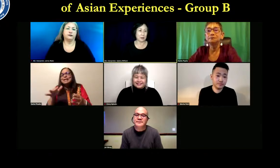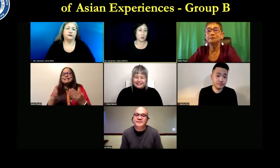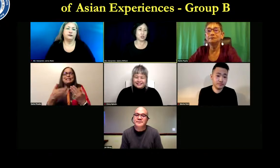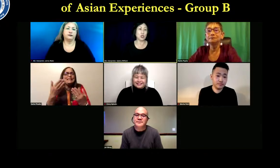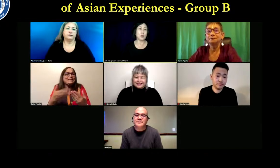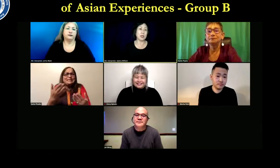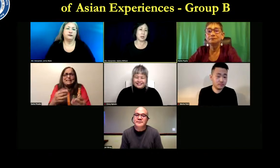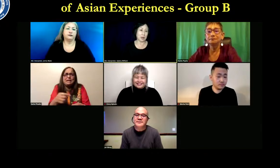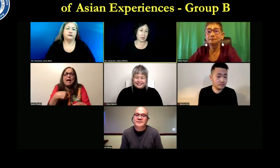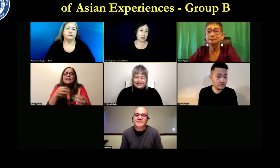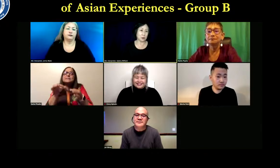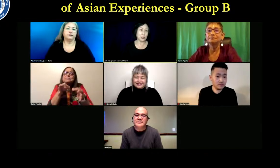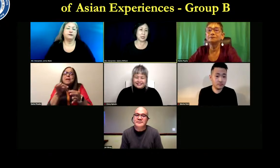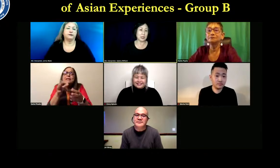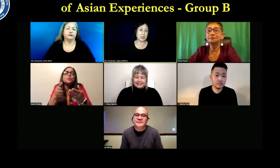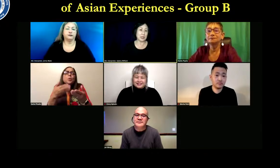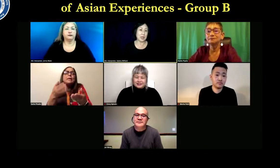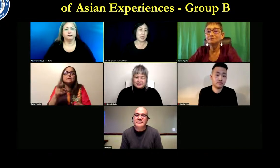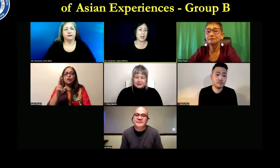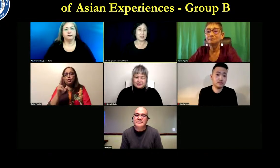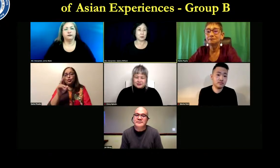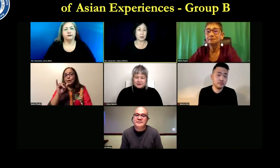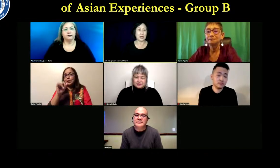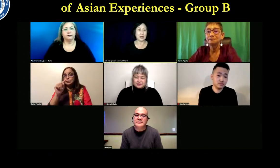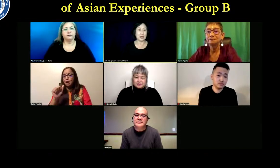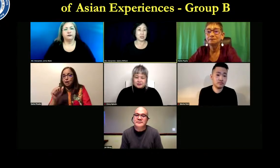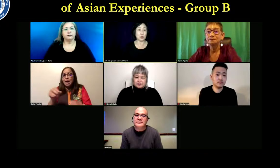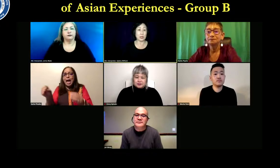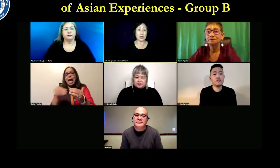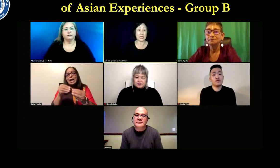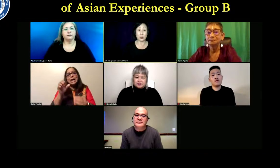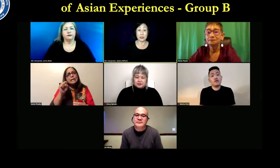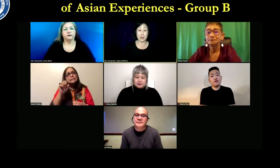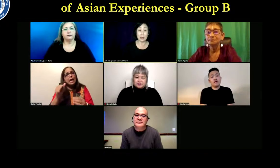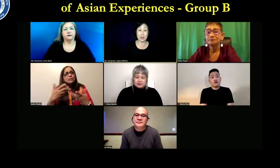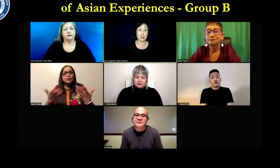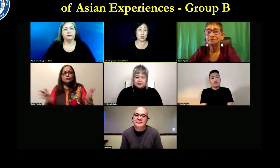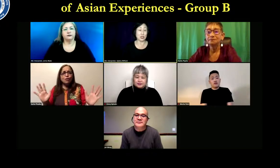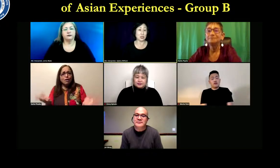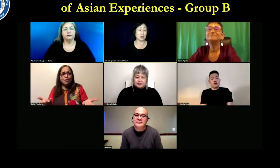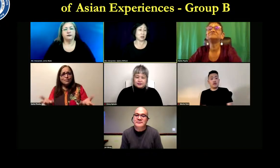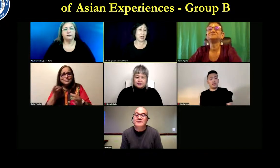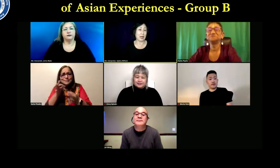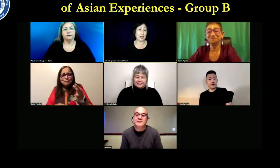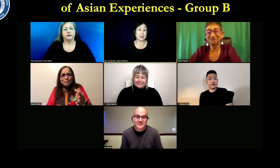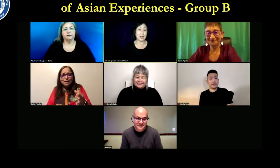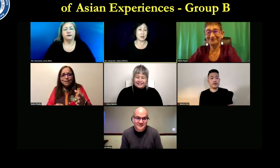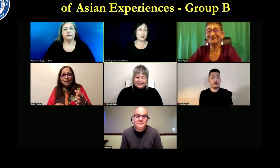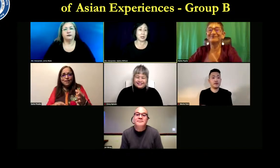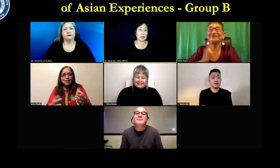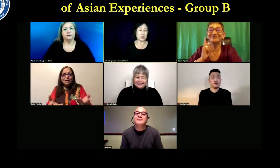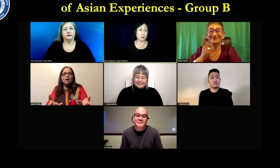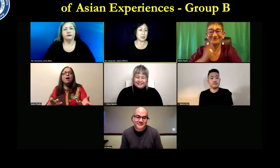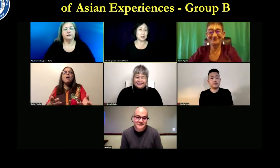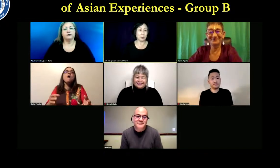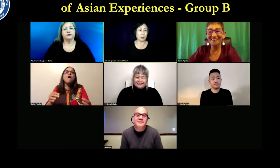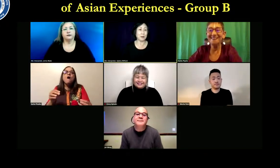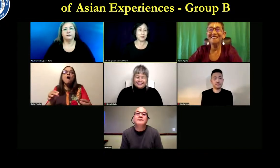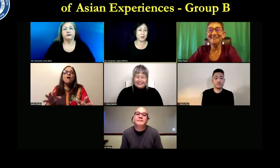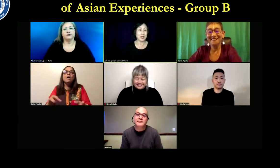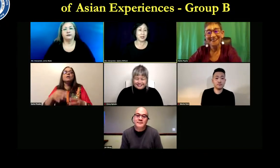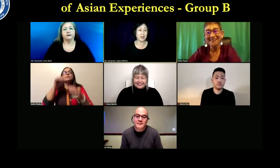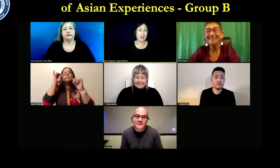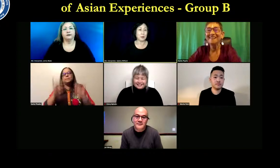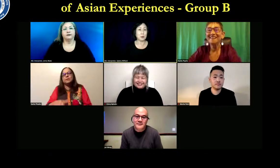mispronouncing my name. You should know my name by now. It's pretty easy. And I explain it. It's really like Rita. And then you just add S-A in the beginning. It's pretty